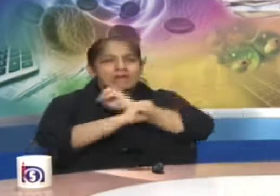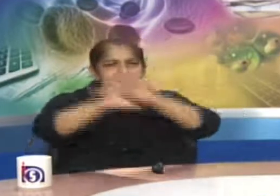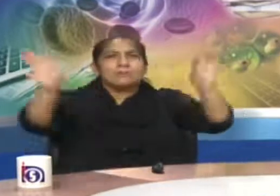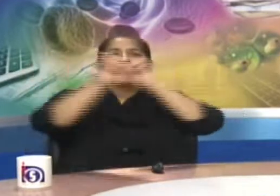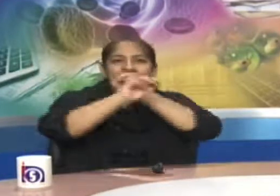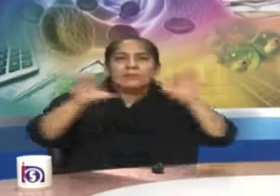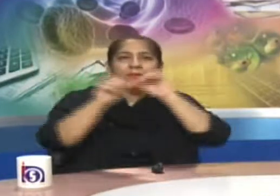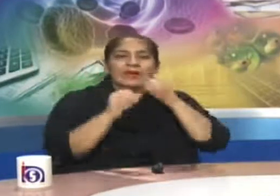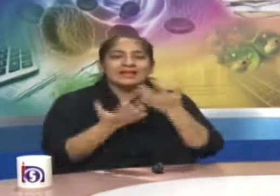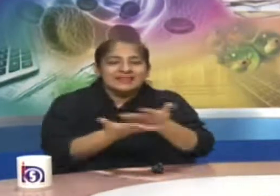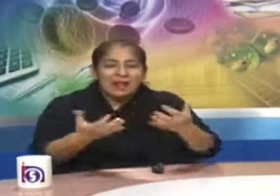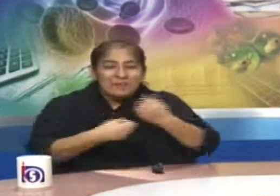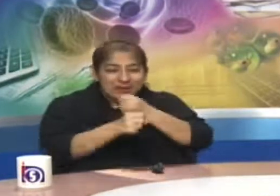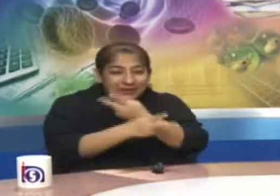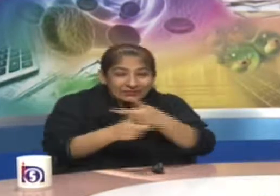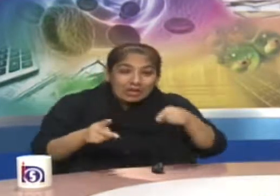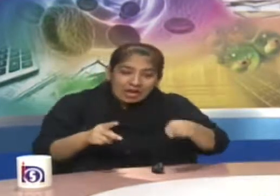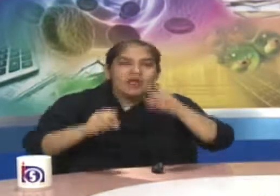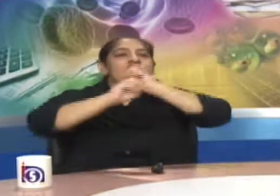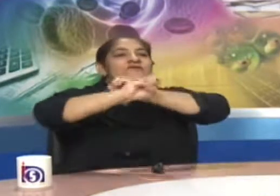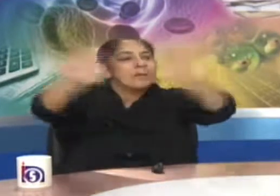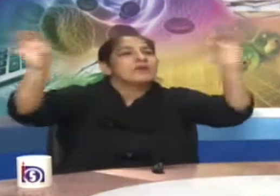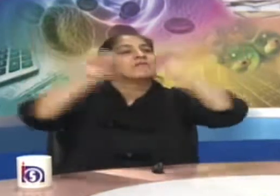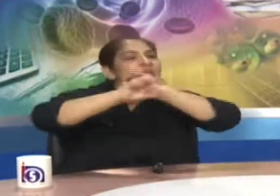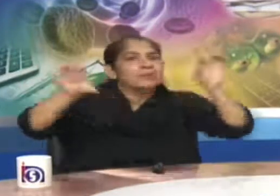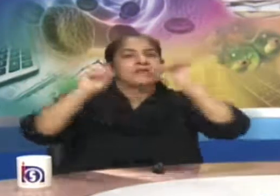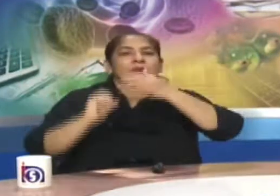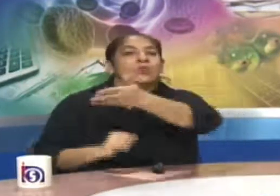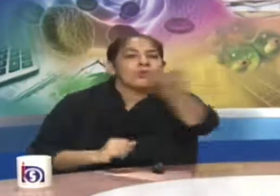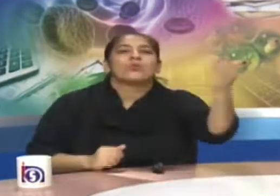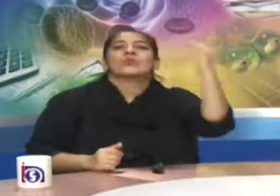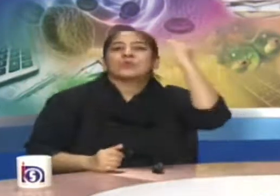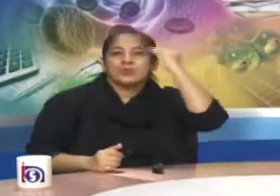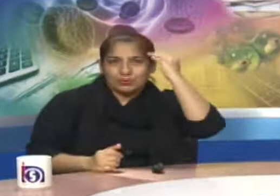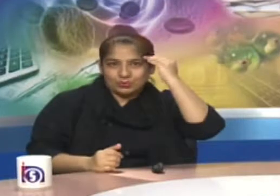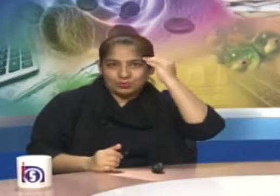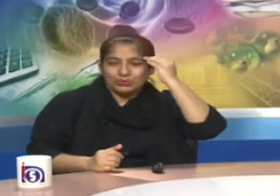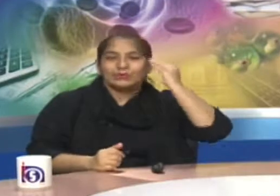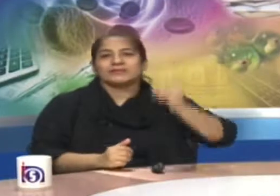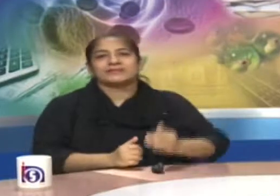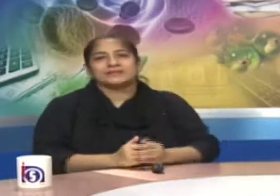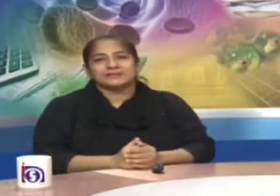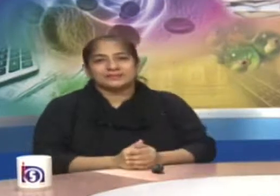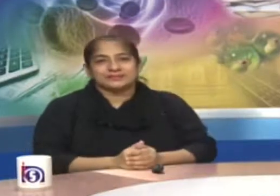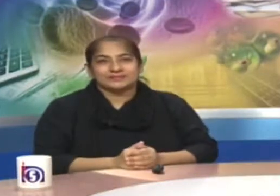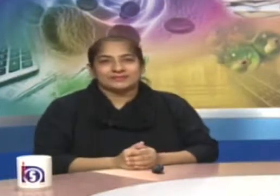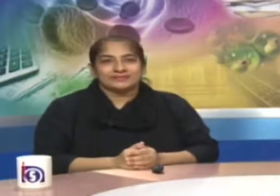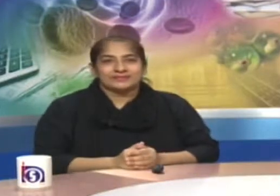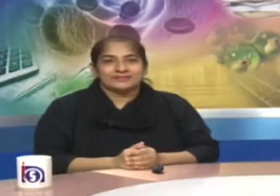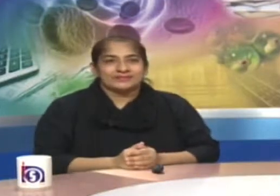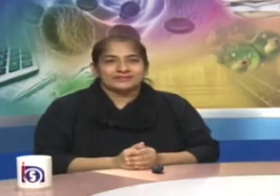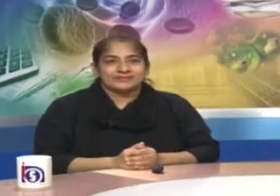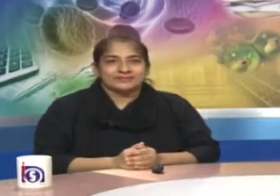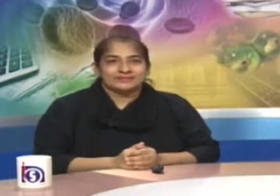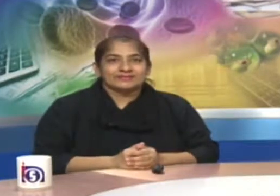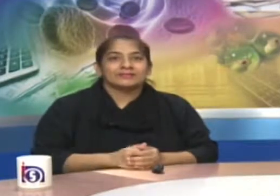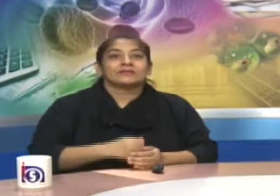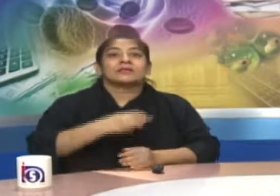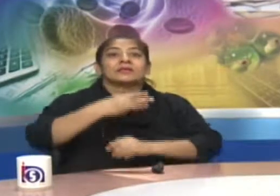assets, the things which are needed for sale, so that people can be aware